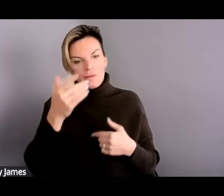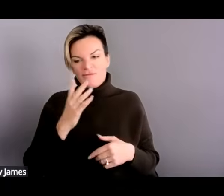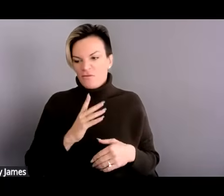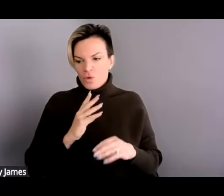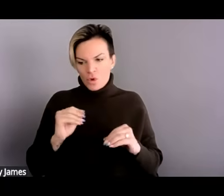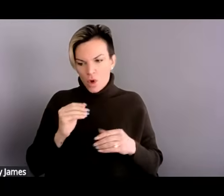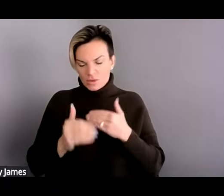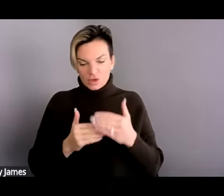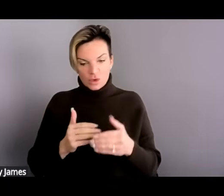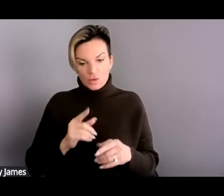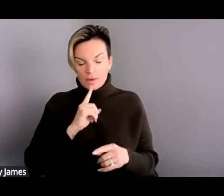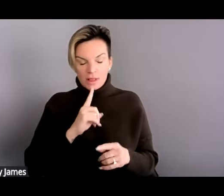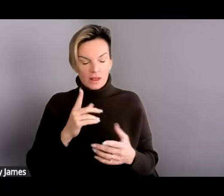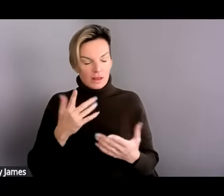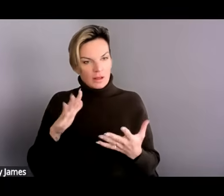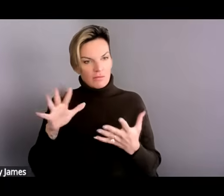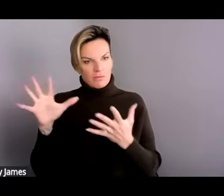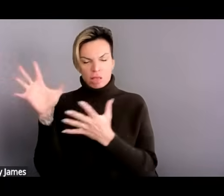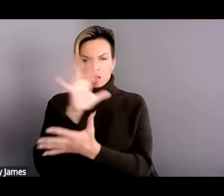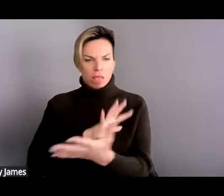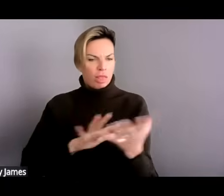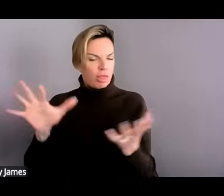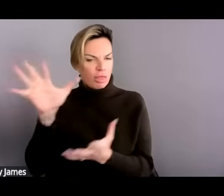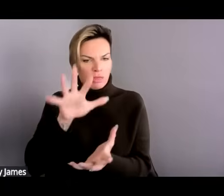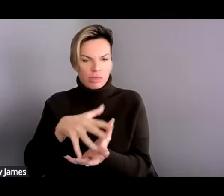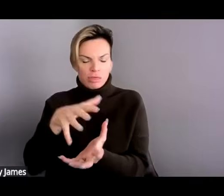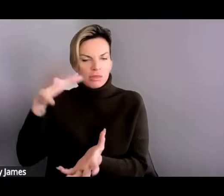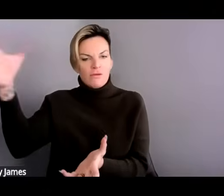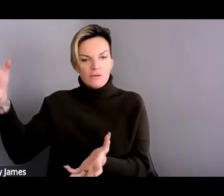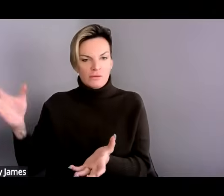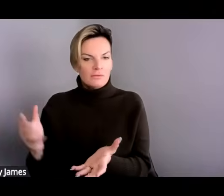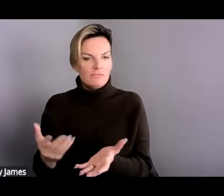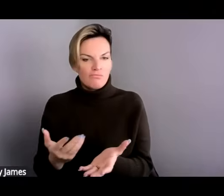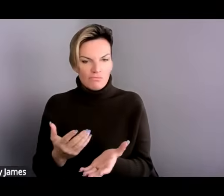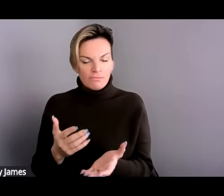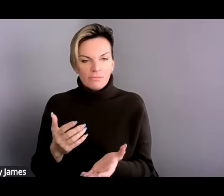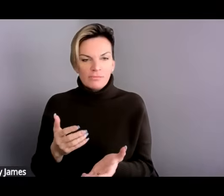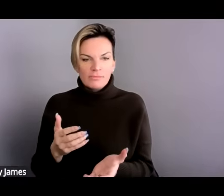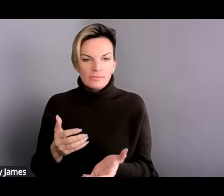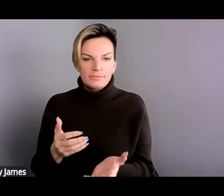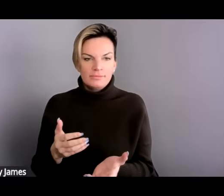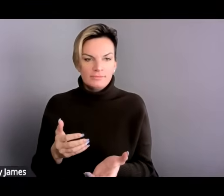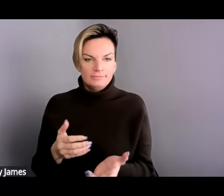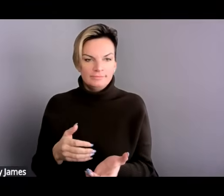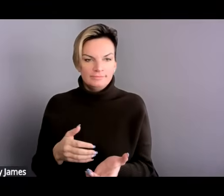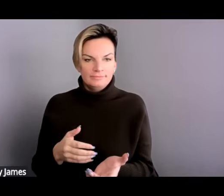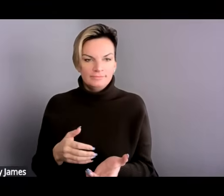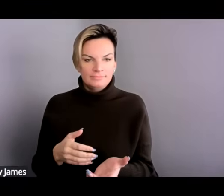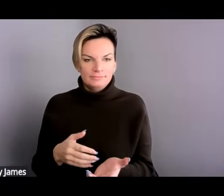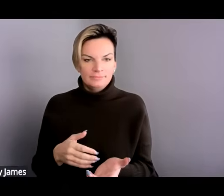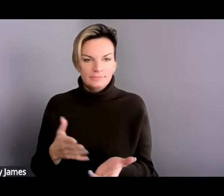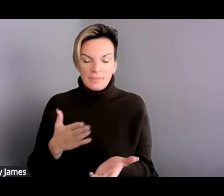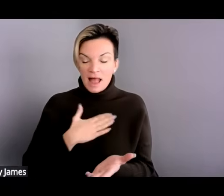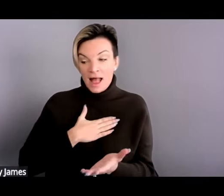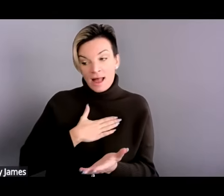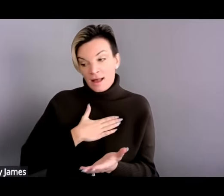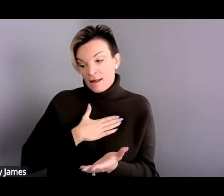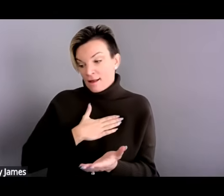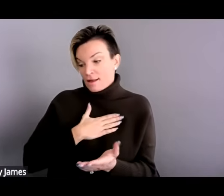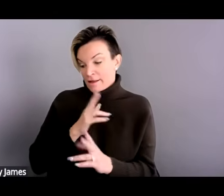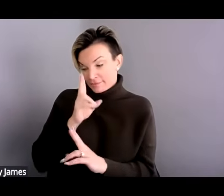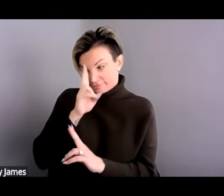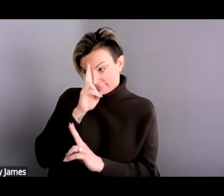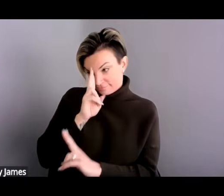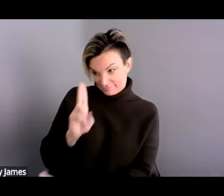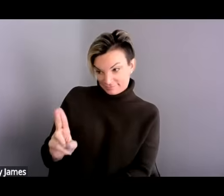Wild West. And at times, and my admiration to my legal friends